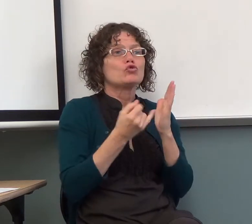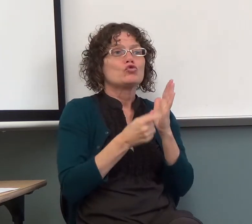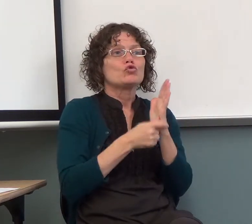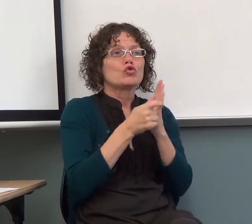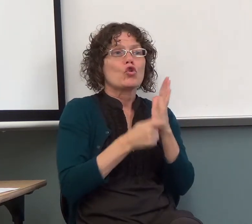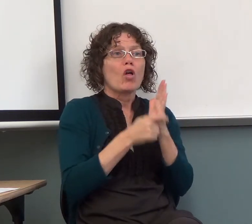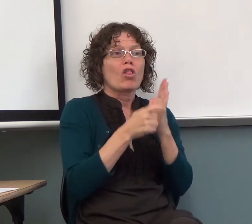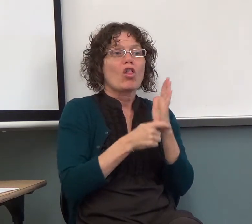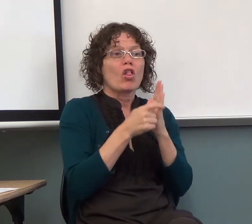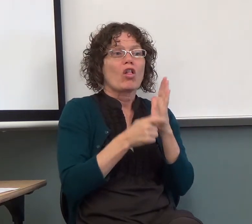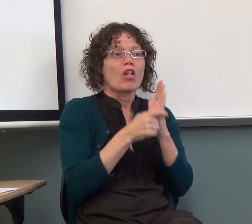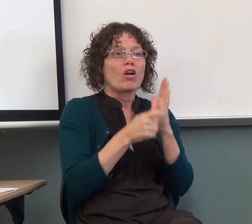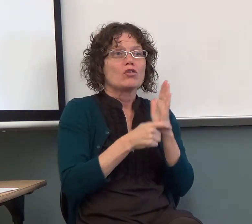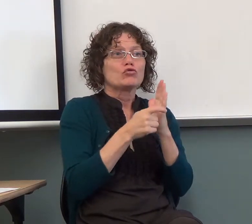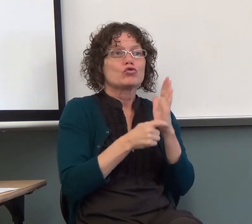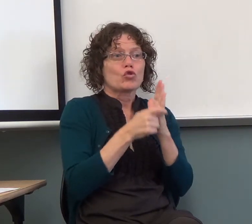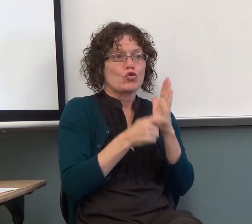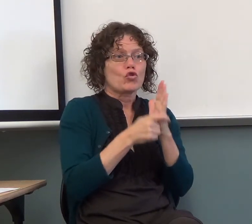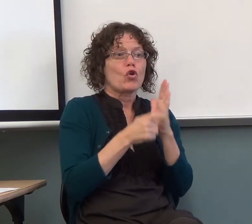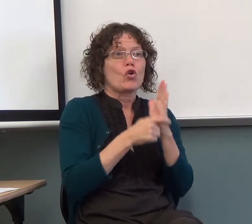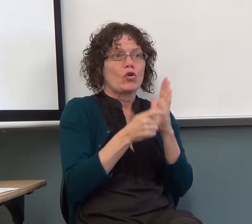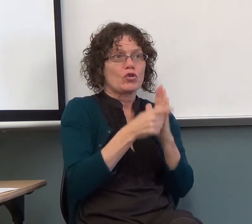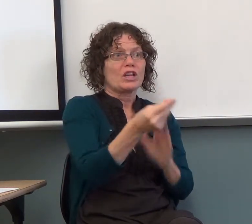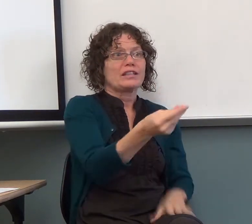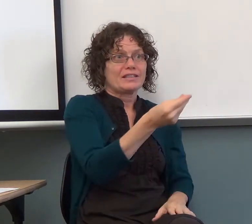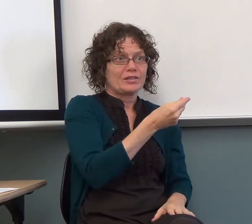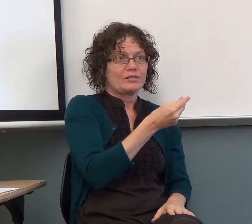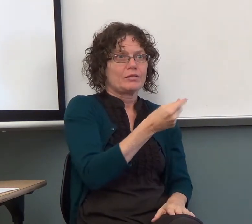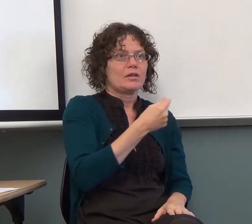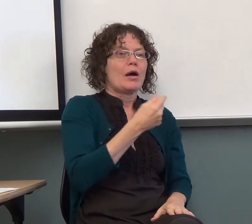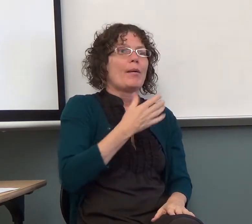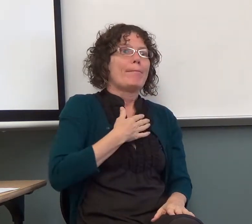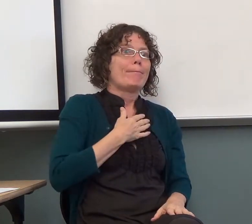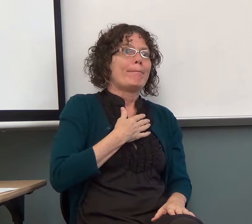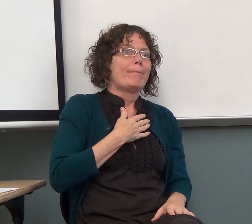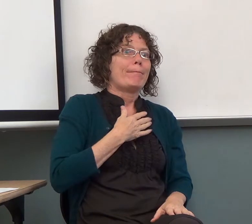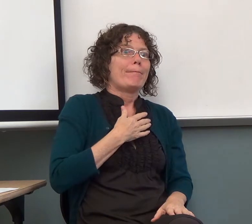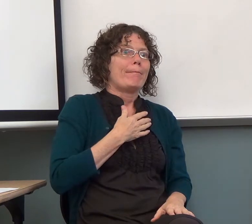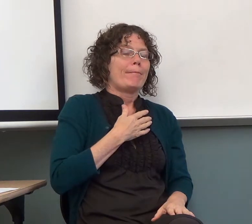me. You should have your journal. You're going to turn it in. I'm going to carry a big stack to my car today, and I'm going to look through them, okay?